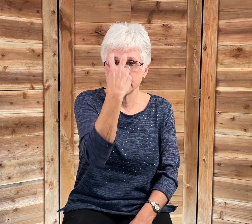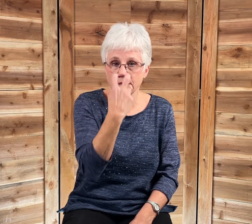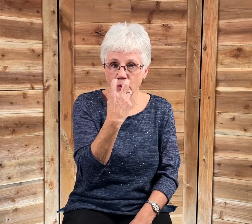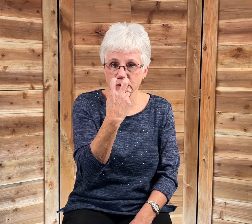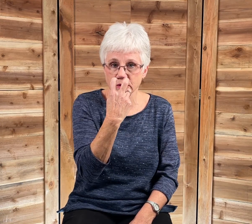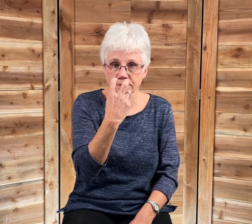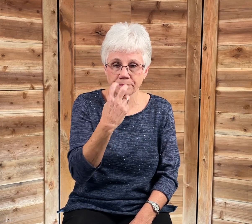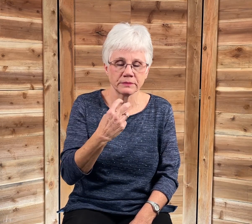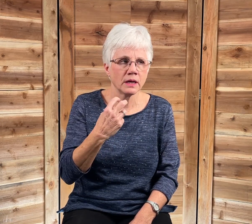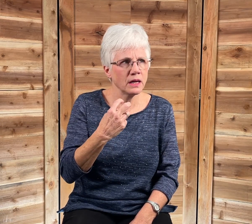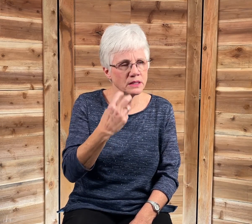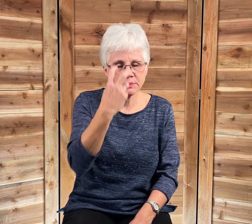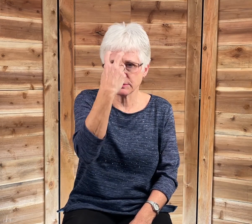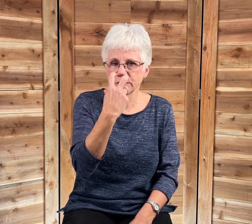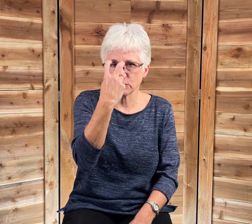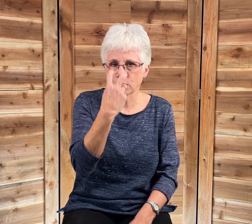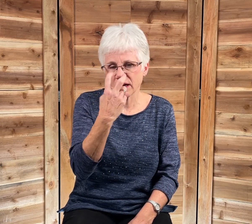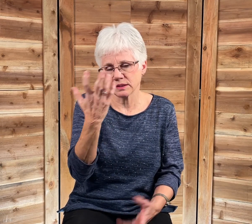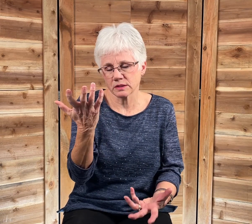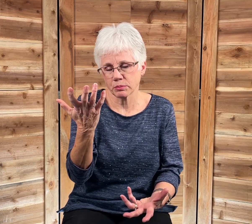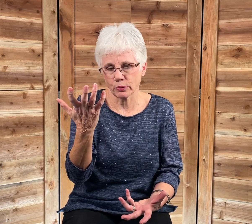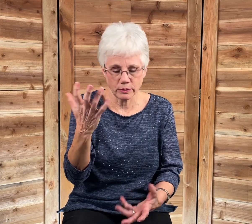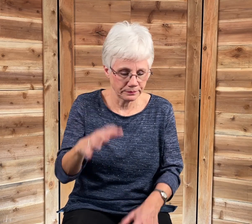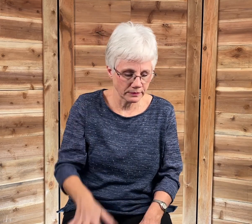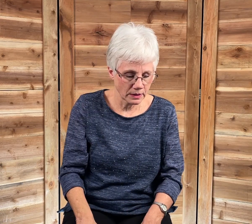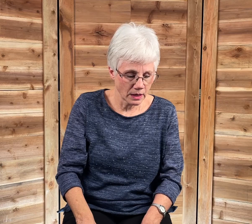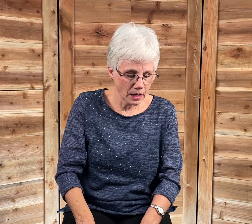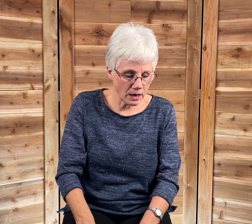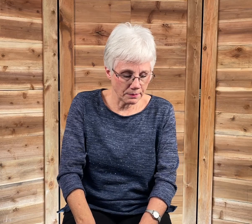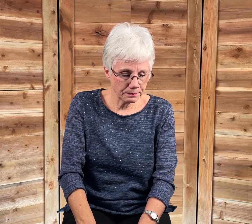my doubts. And sometimes if you do it twice, it's plural.